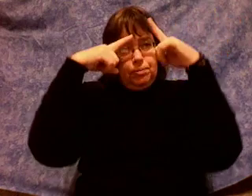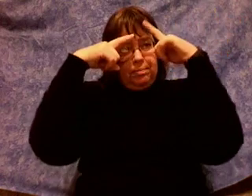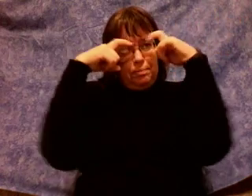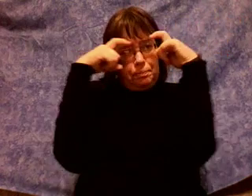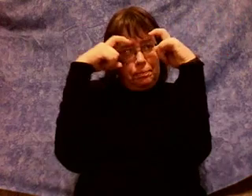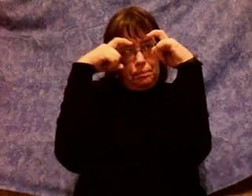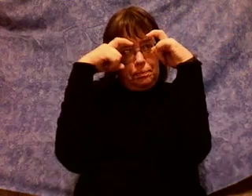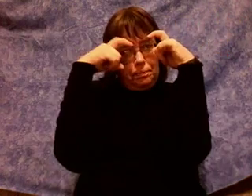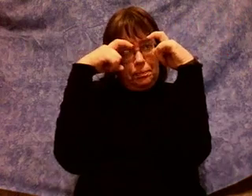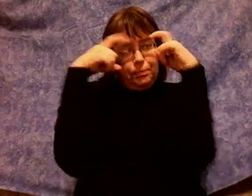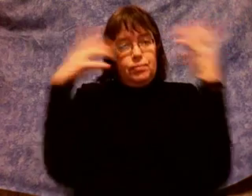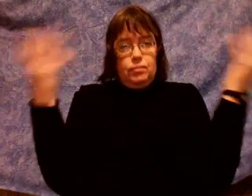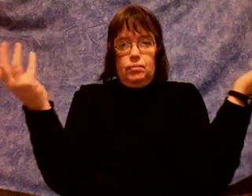You notice my eyebrows are furrowed.